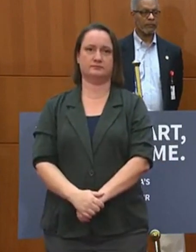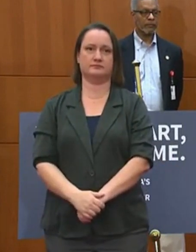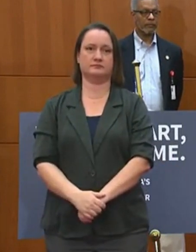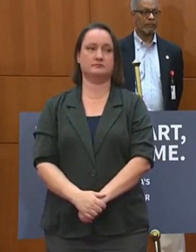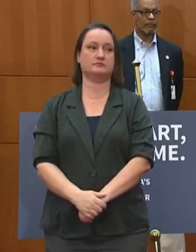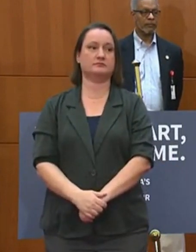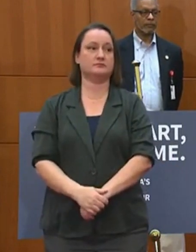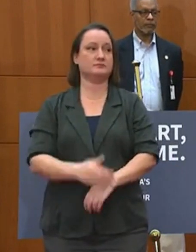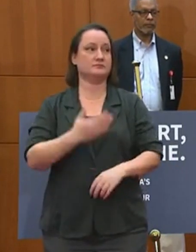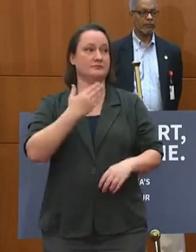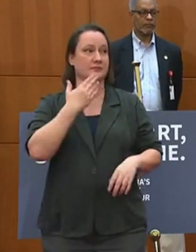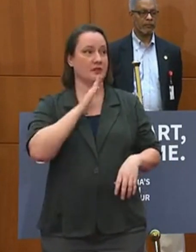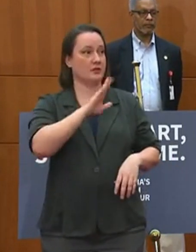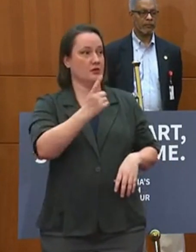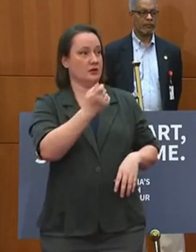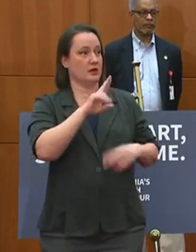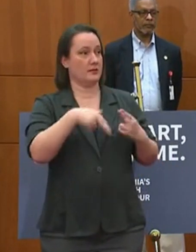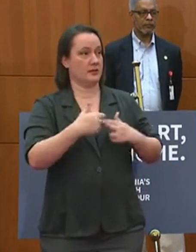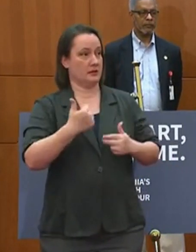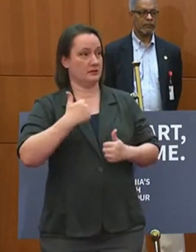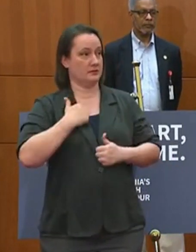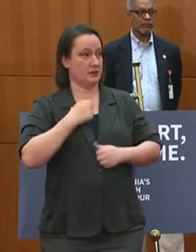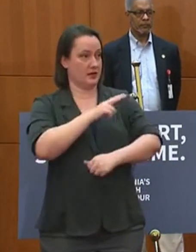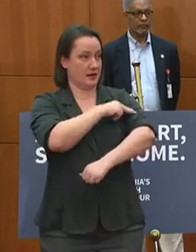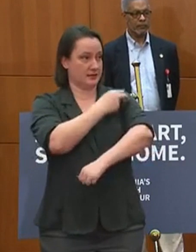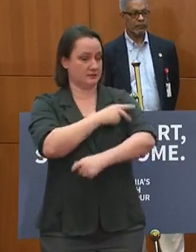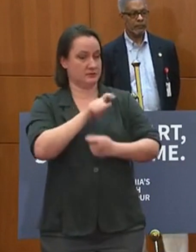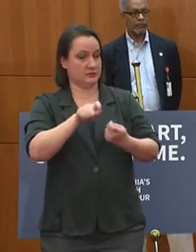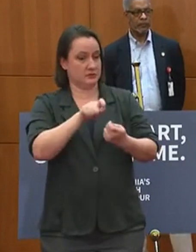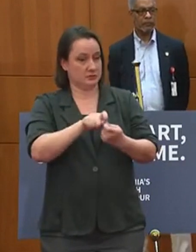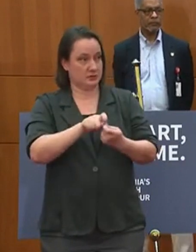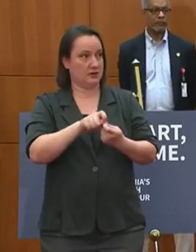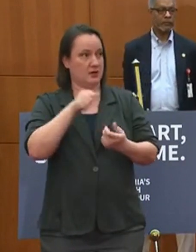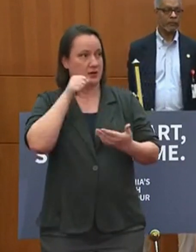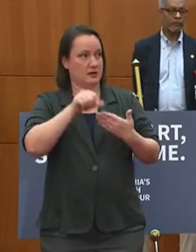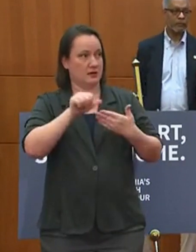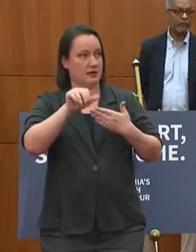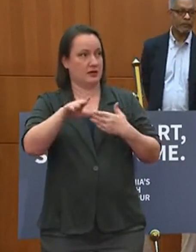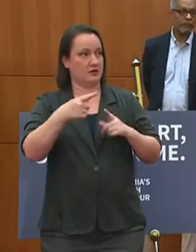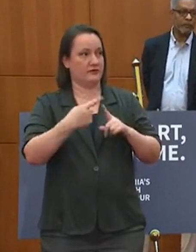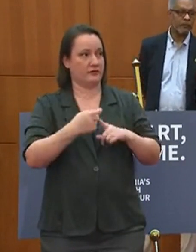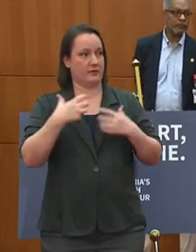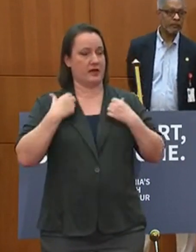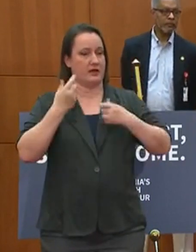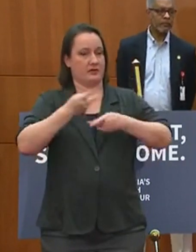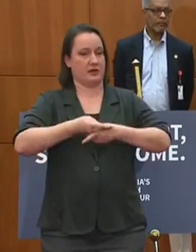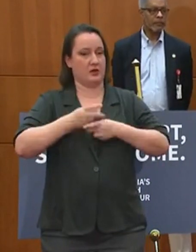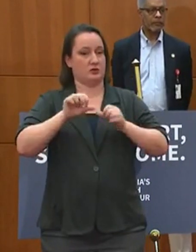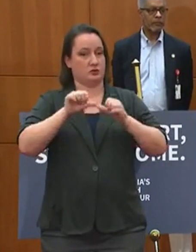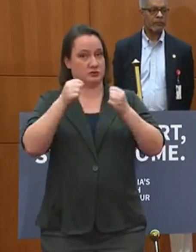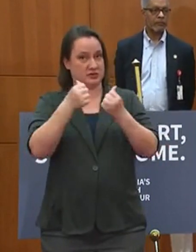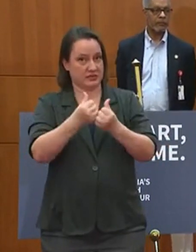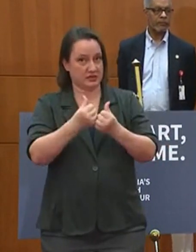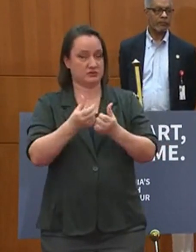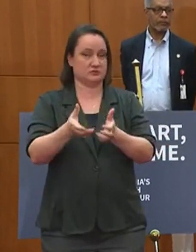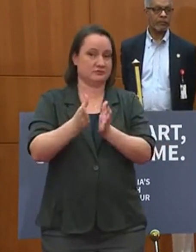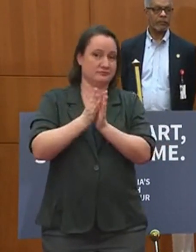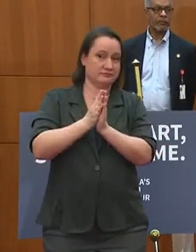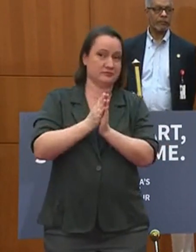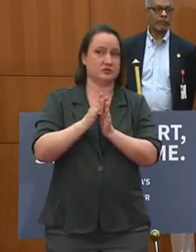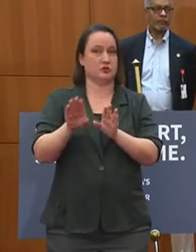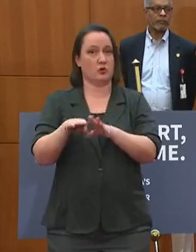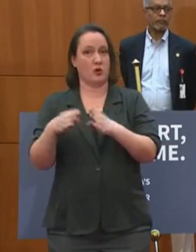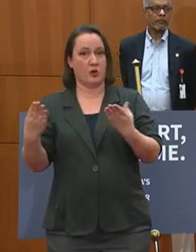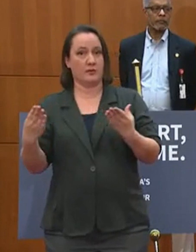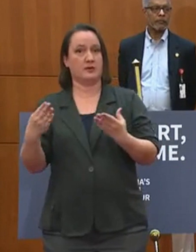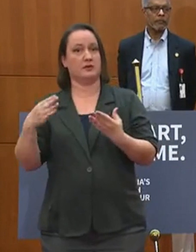And so, Kate, your question was about military hospitals and specifically the letter from the Healthcare Association. And we are aware of that letter and the